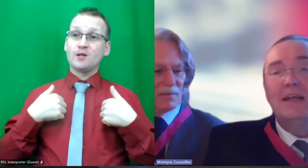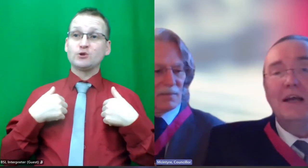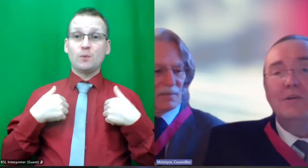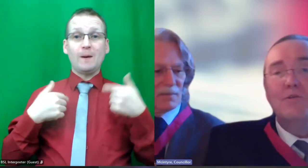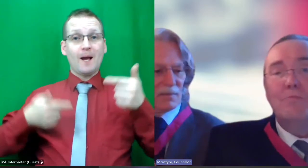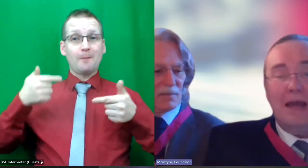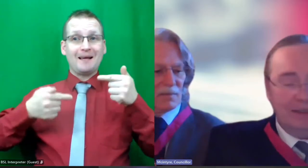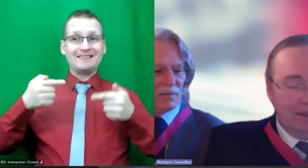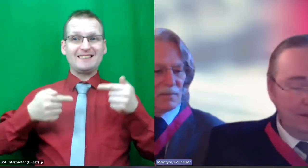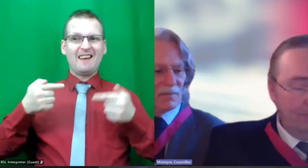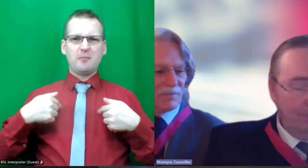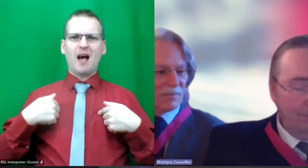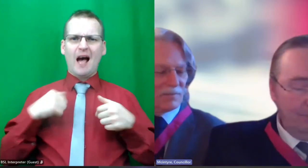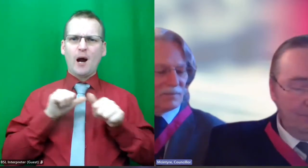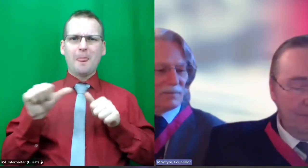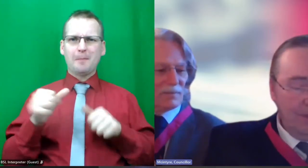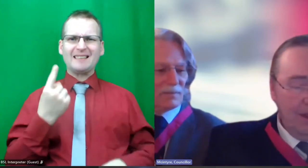but I think I got off best.